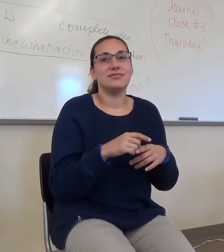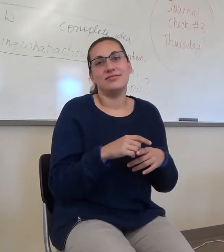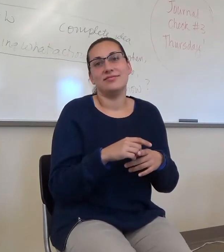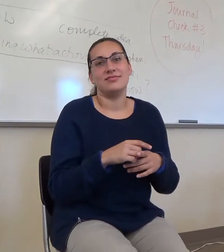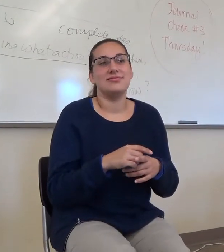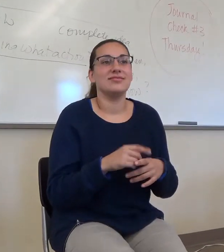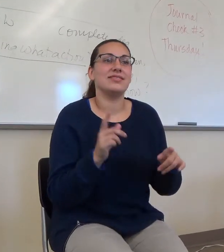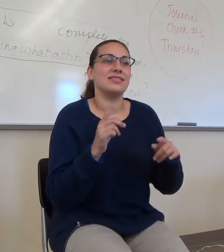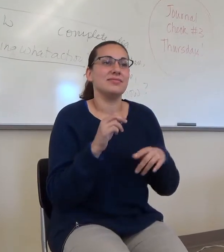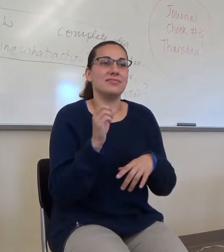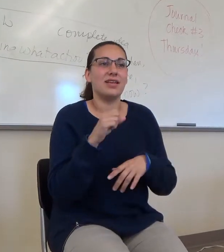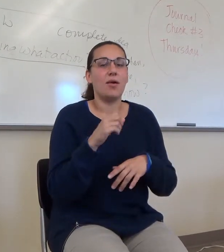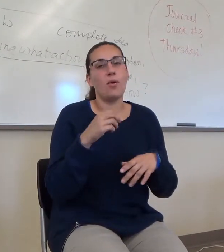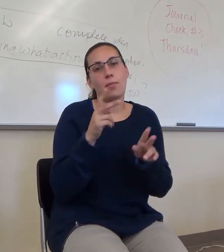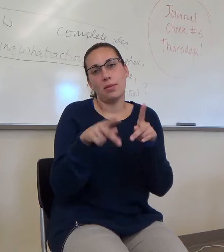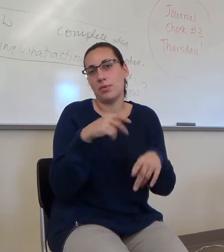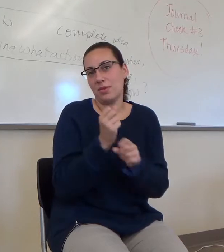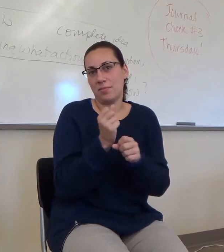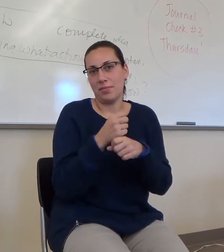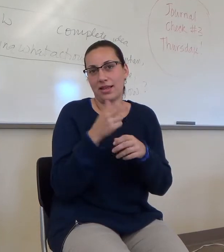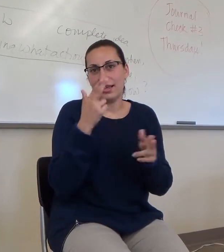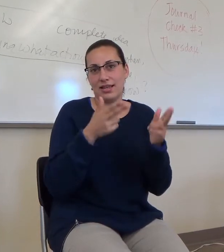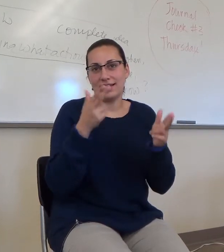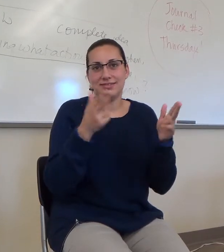Okay, so maybe not this,